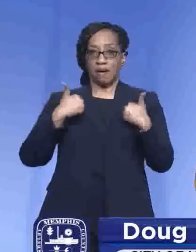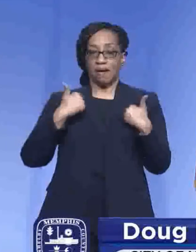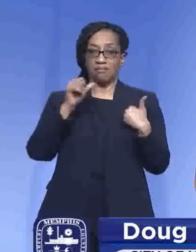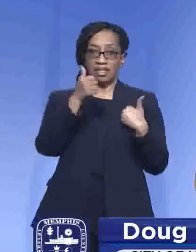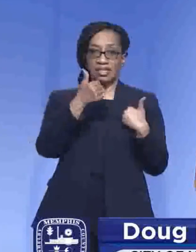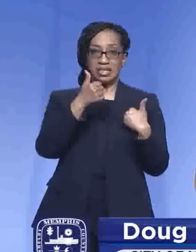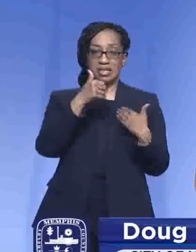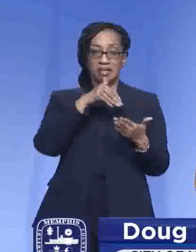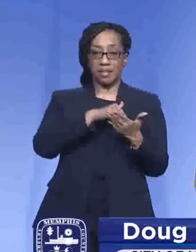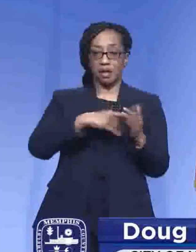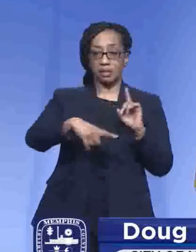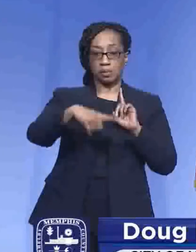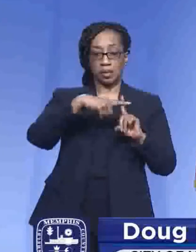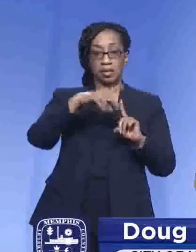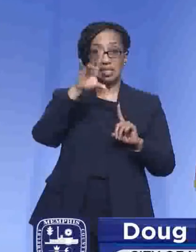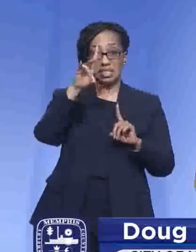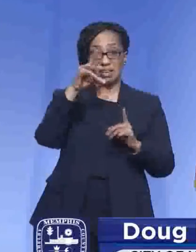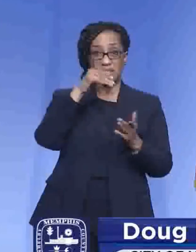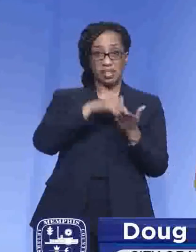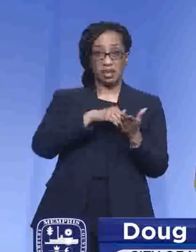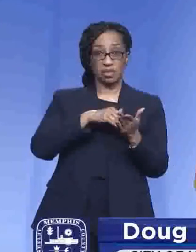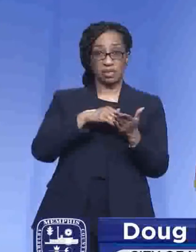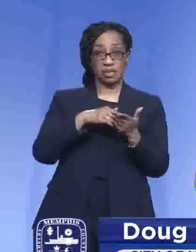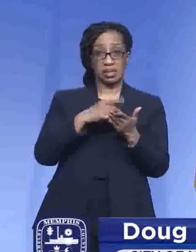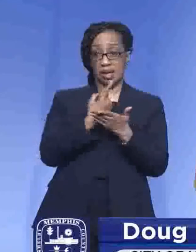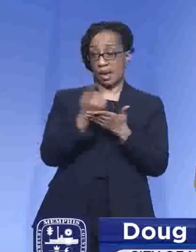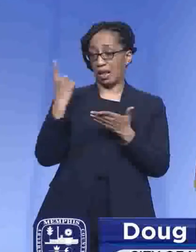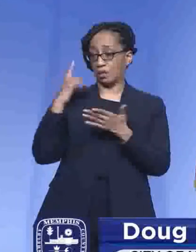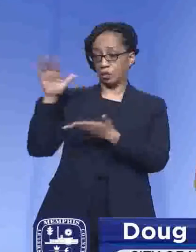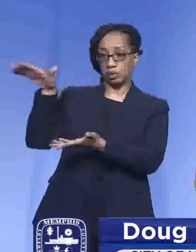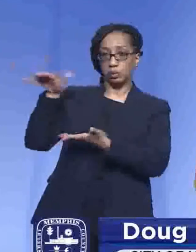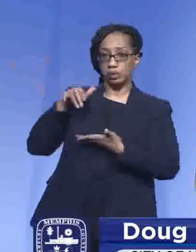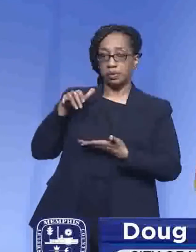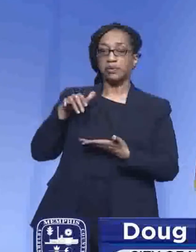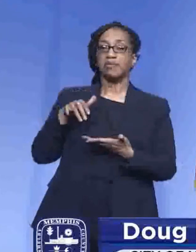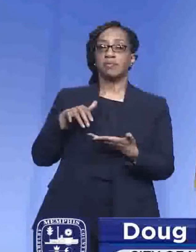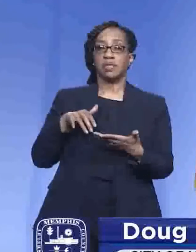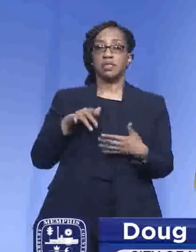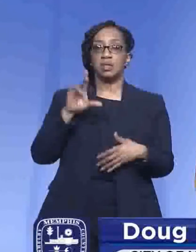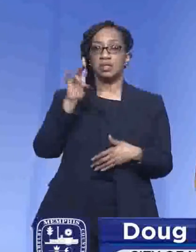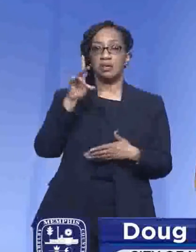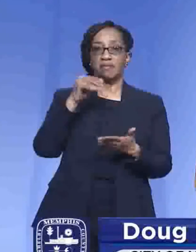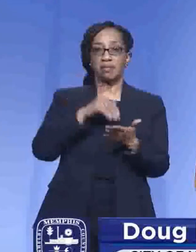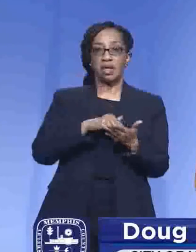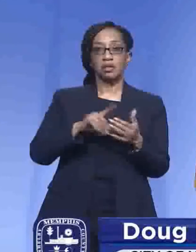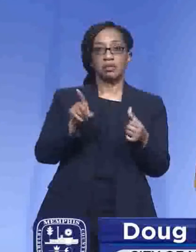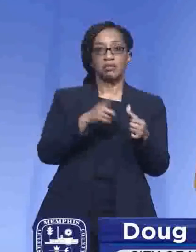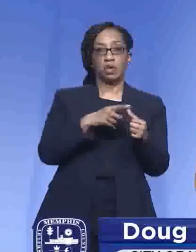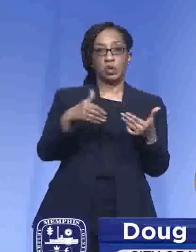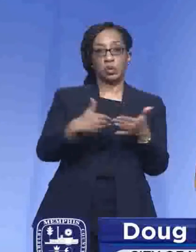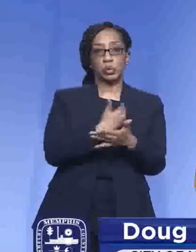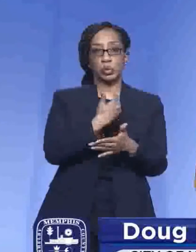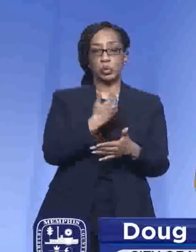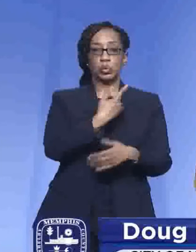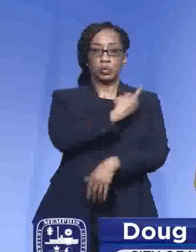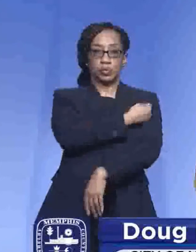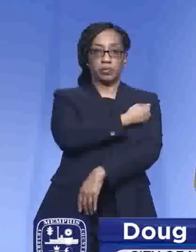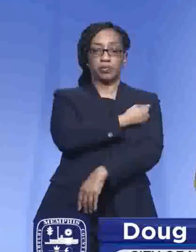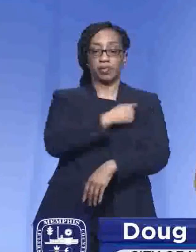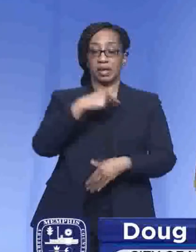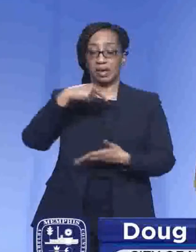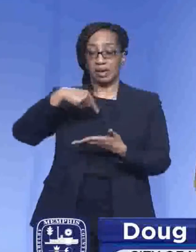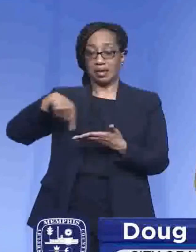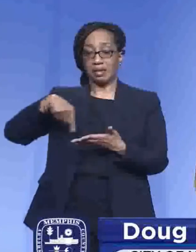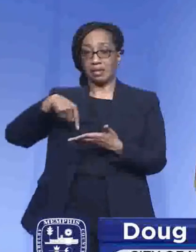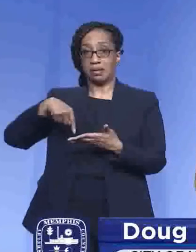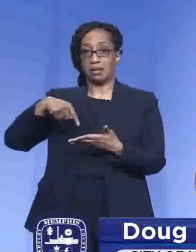plus 7,000 that we had received last week. So we'll have 17,000 new first doses. And this Friday, we'll receive